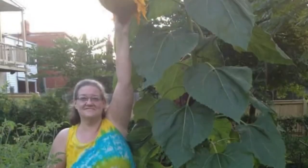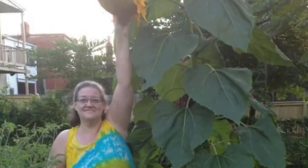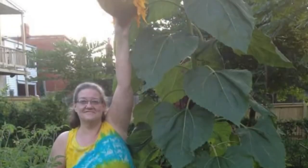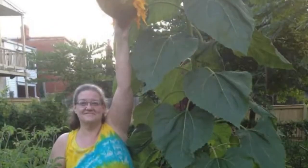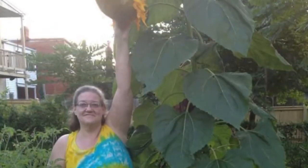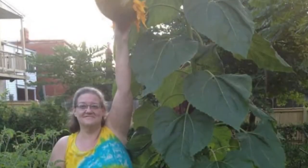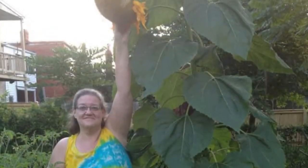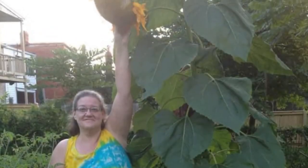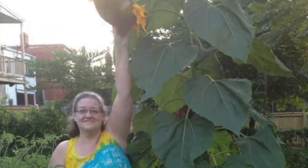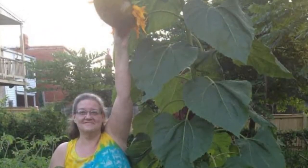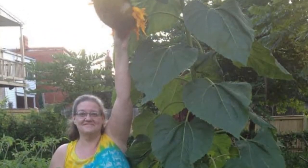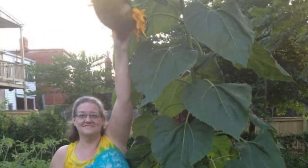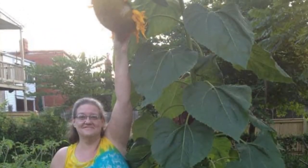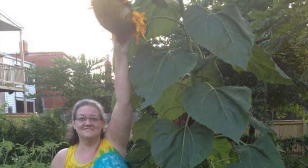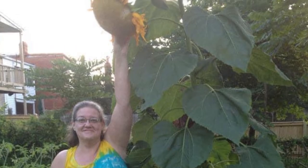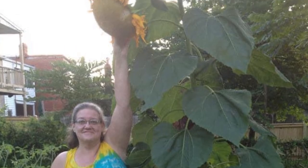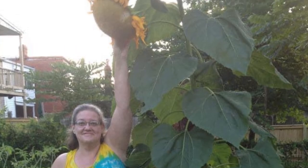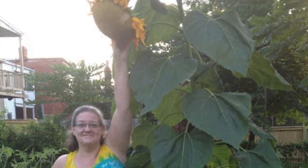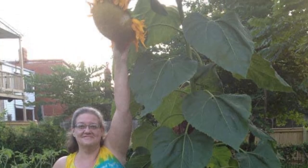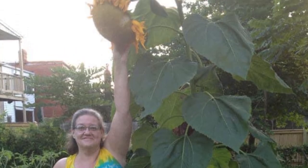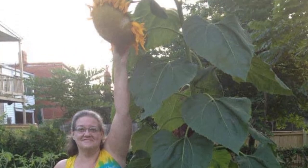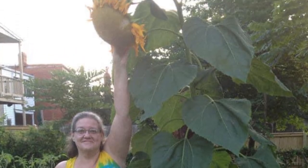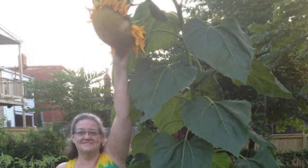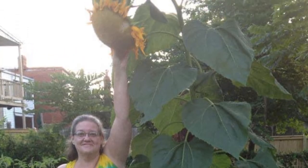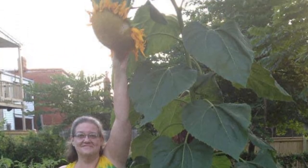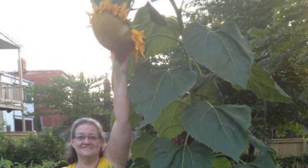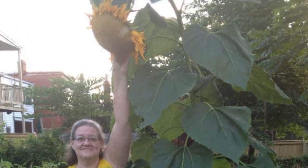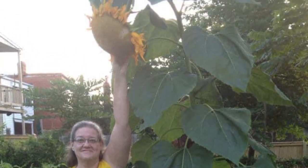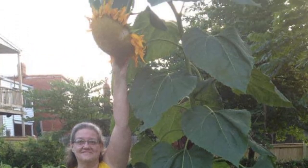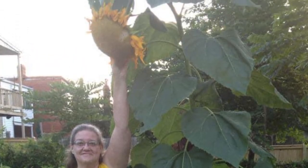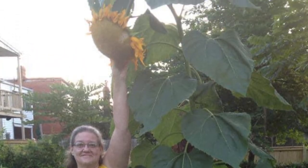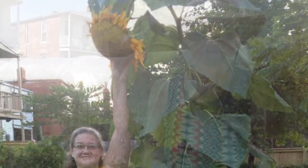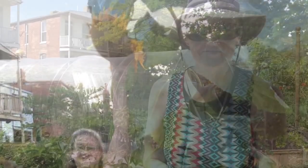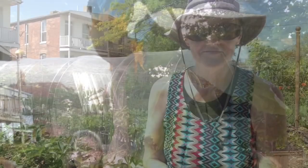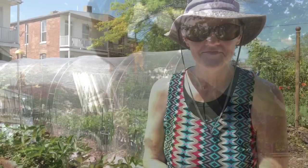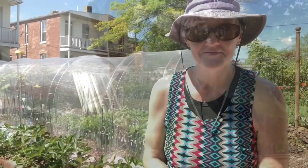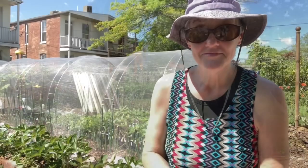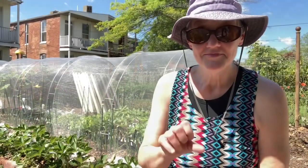They're 10 to 12 feet tall.